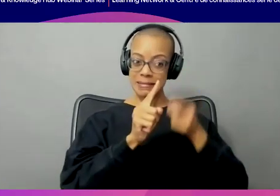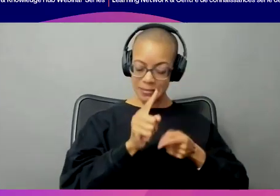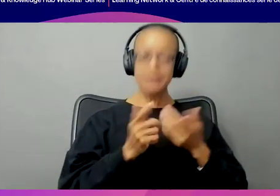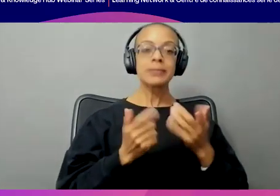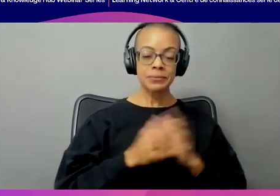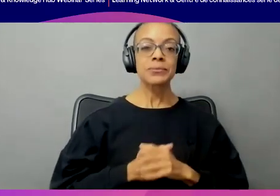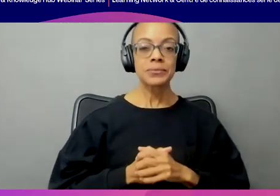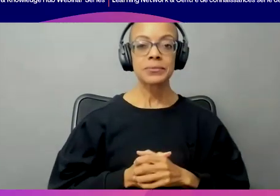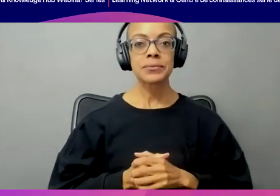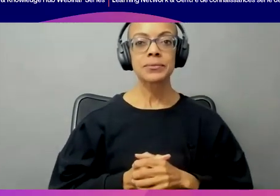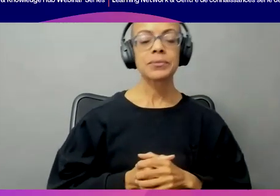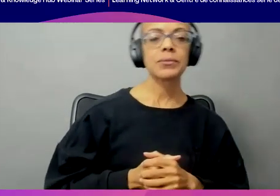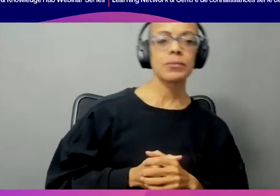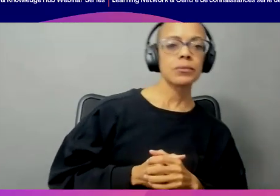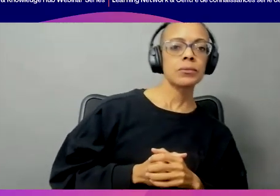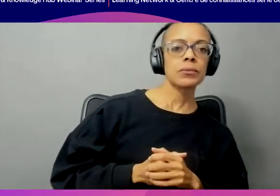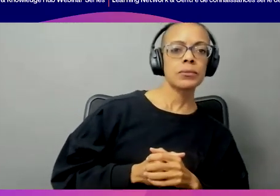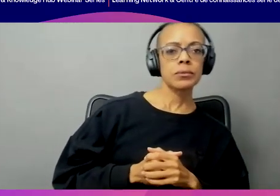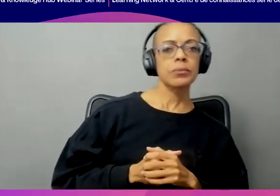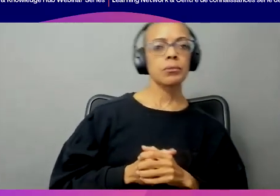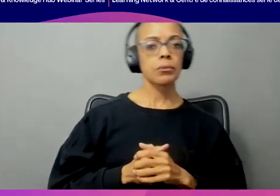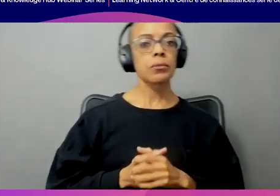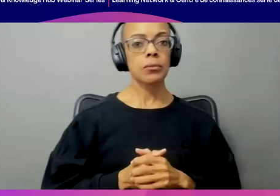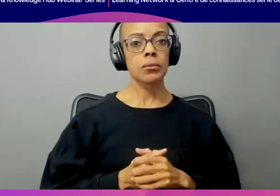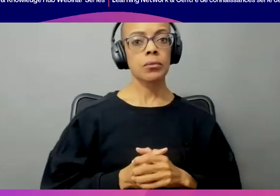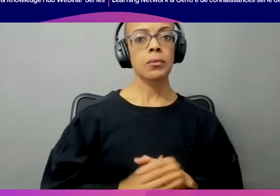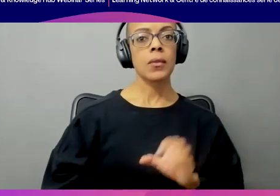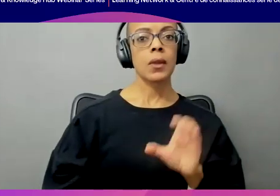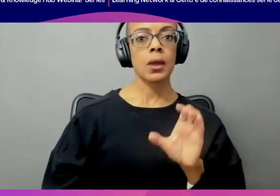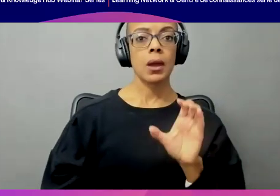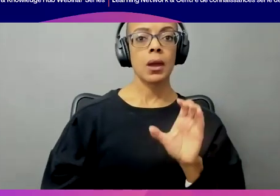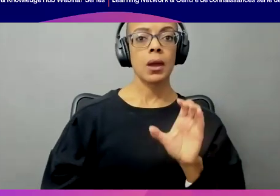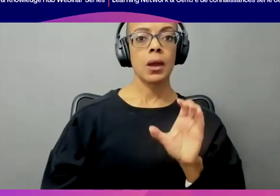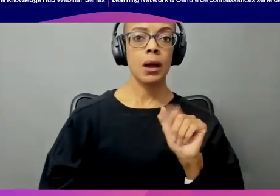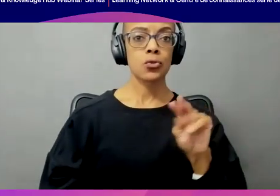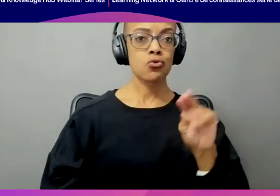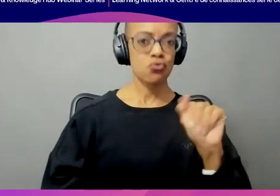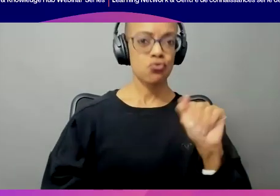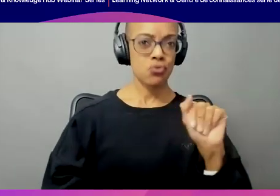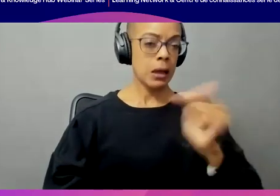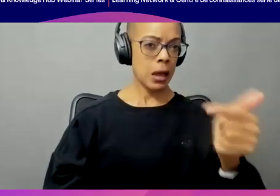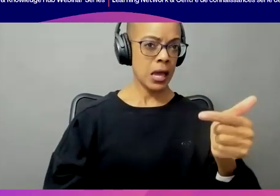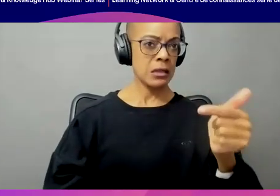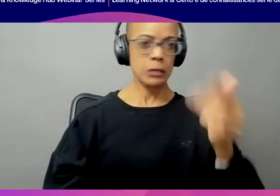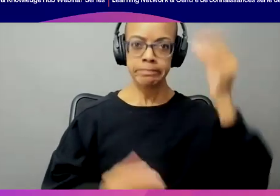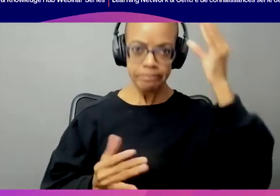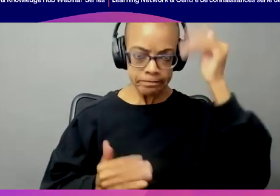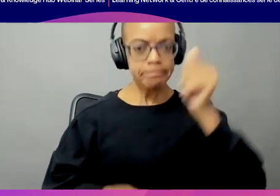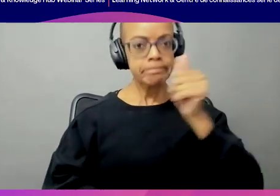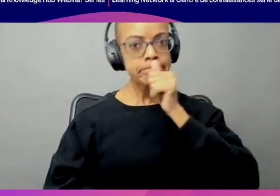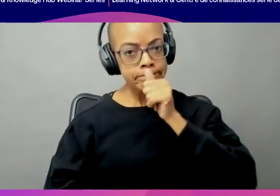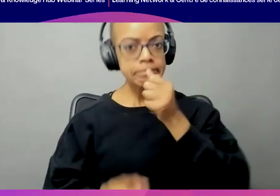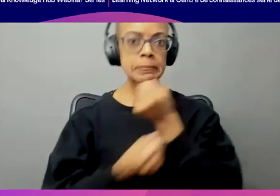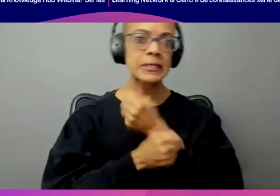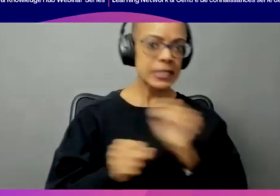And Katrina, I want to open it up to you as well to think about the considerations for privacy and safety and ethical